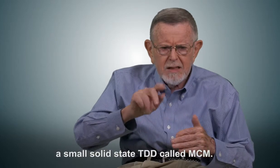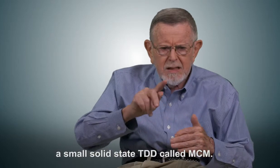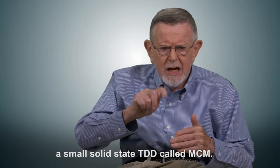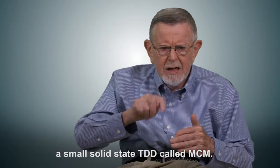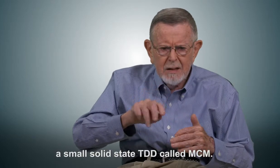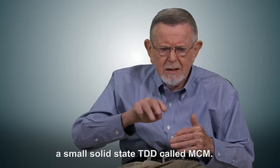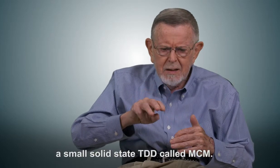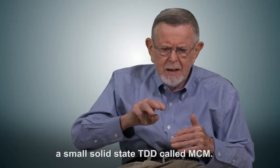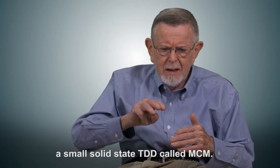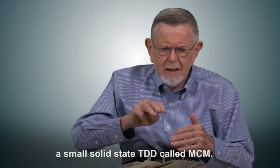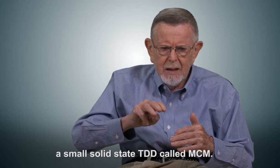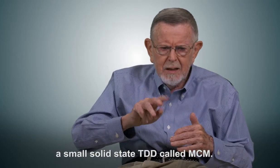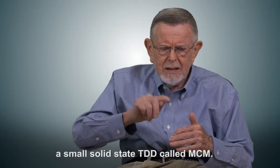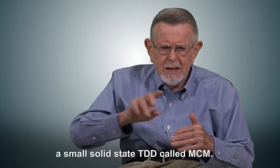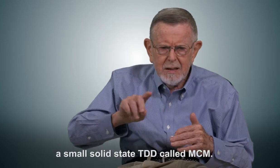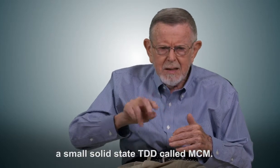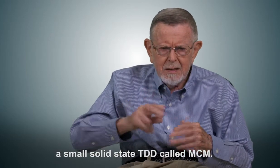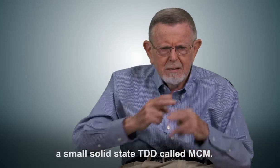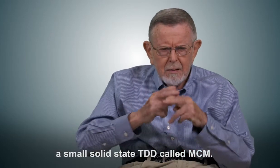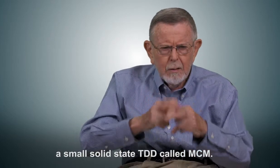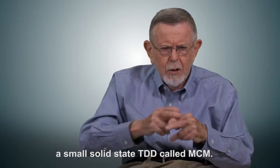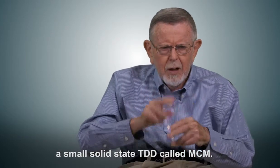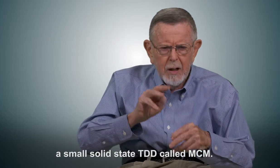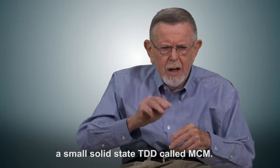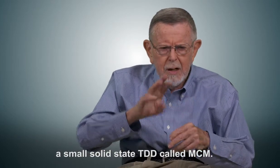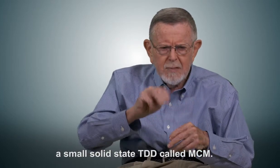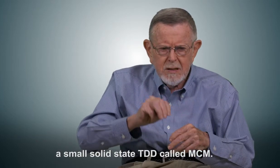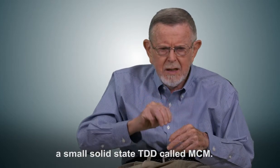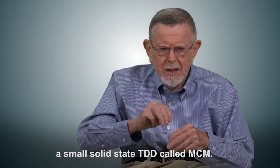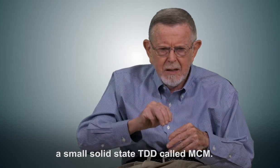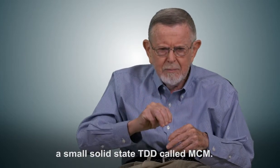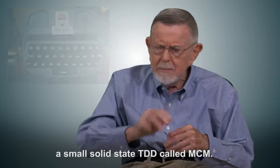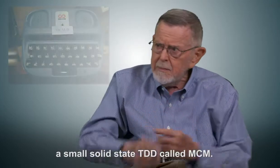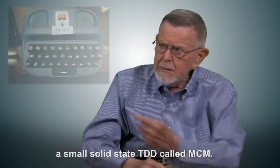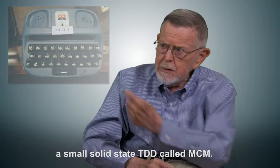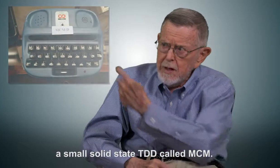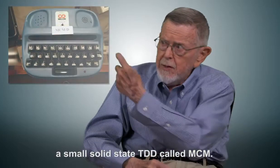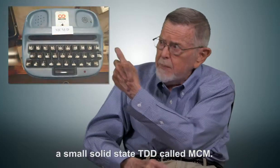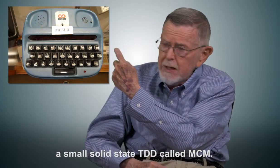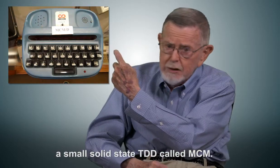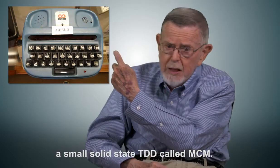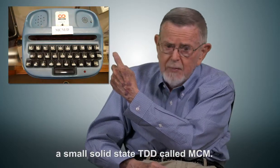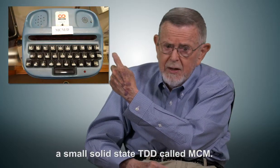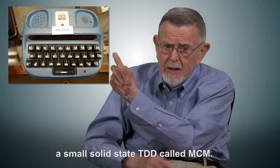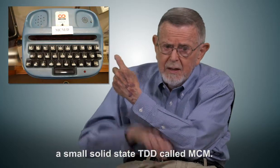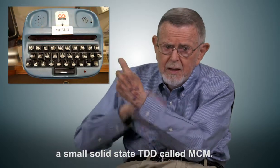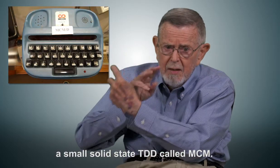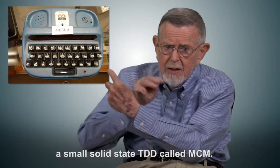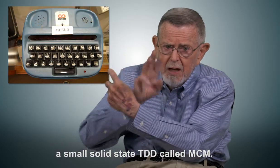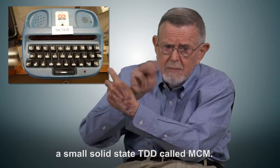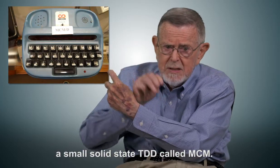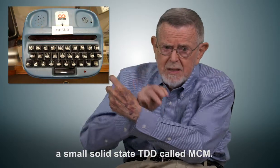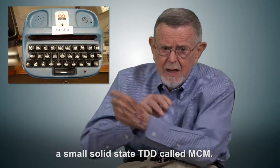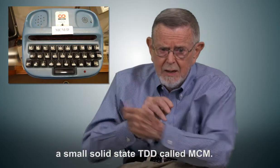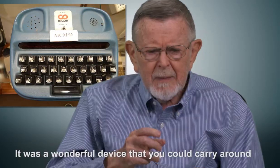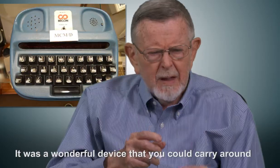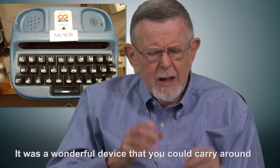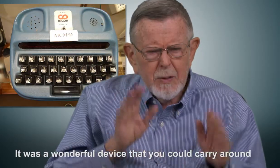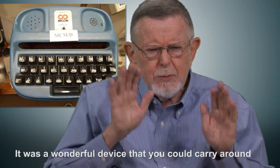to the core of MCM, to pick up the MCM. It was